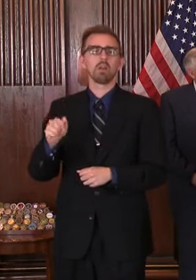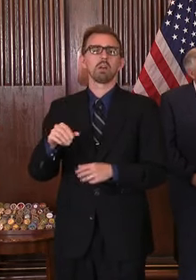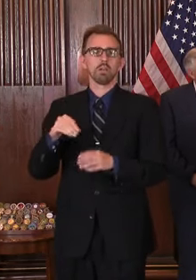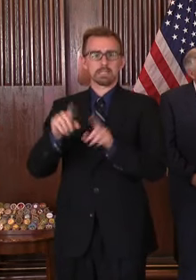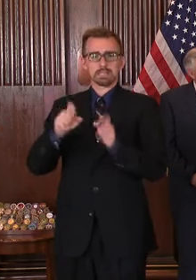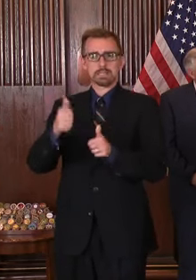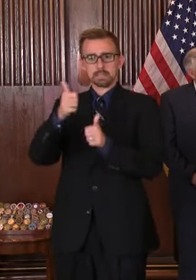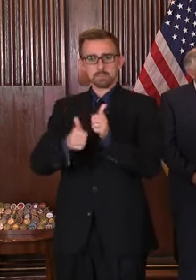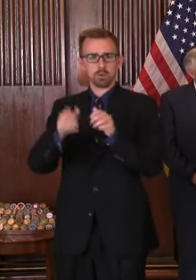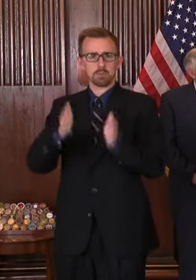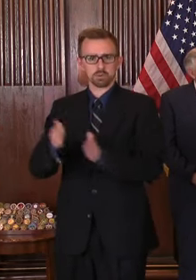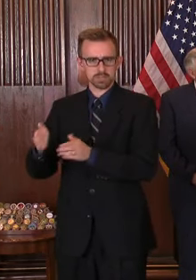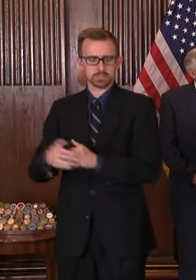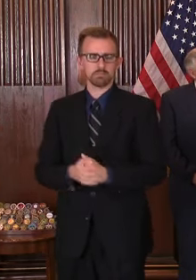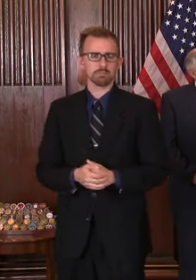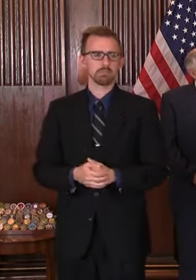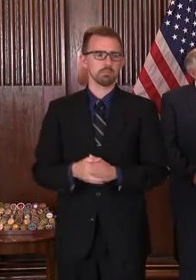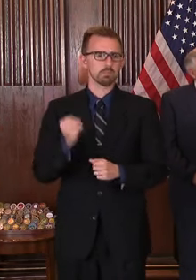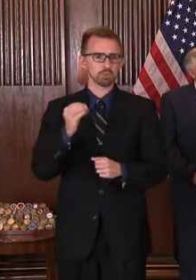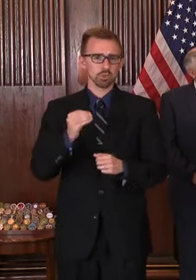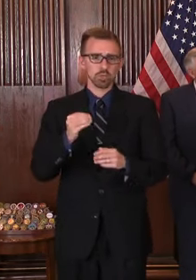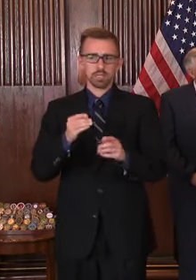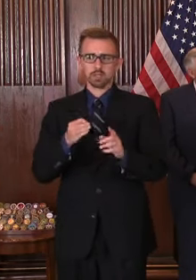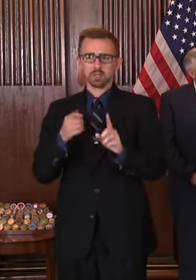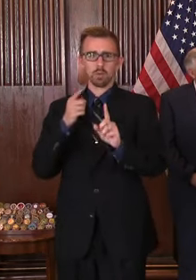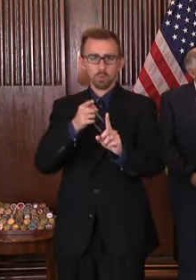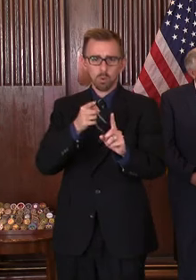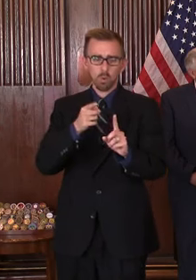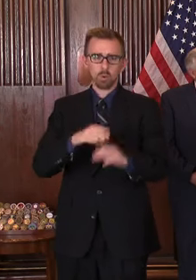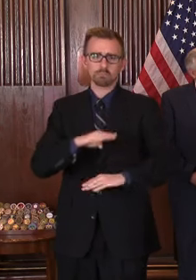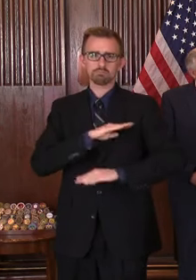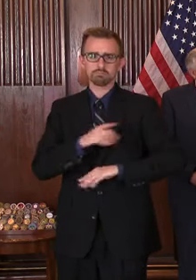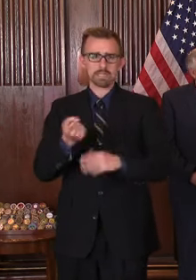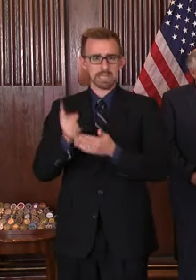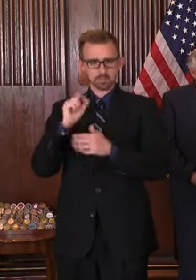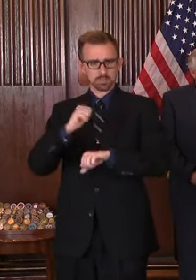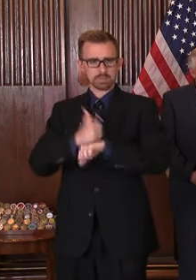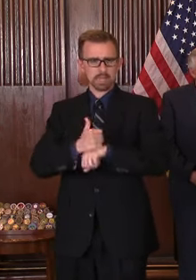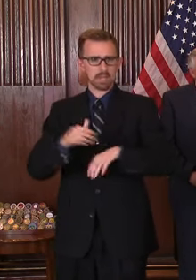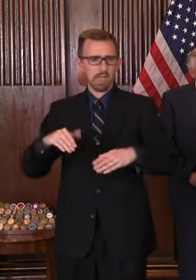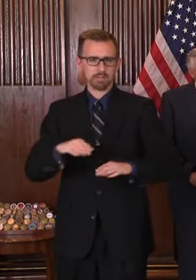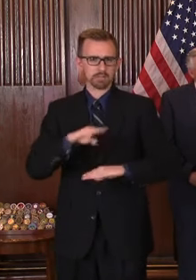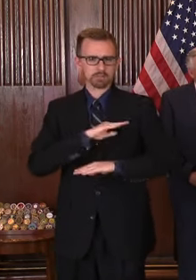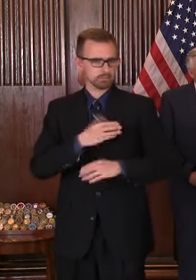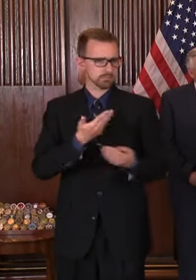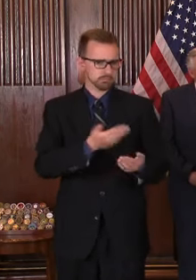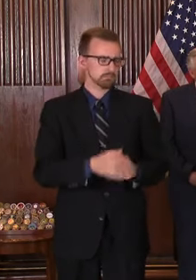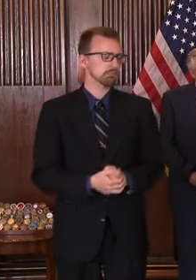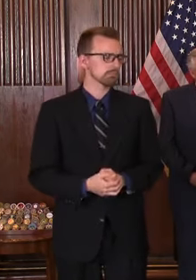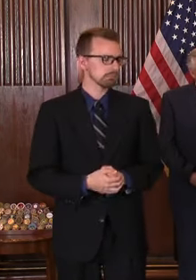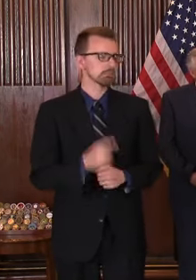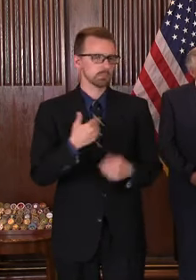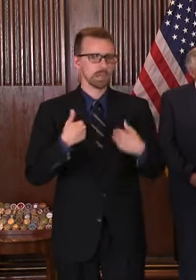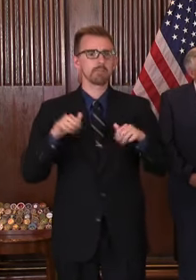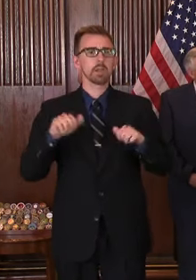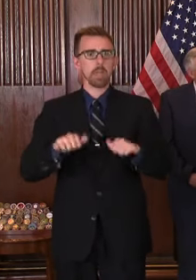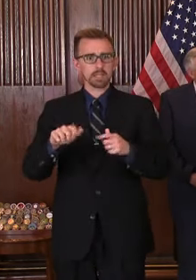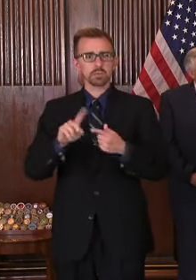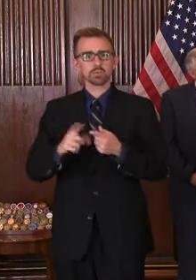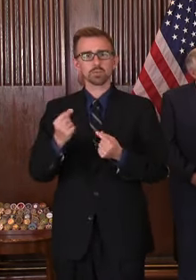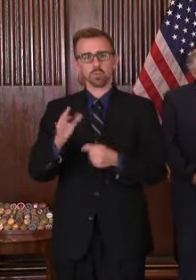capita. What is keeping Missouri from meeting the goal that was set last week? Yeah, well, right now we have the capacity in Missouri to put out to